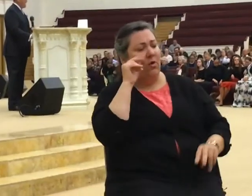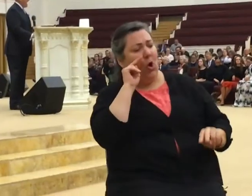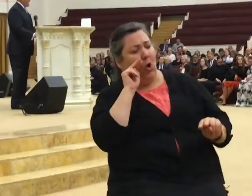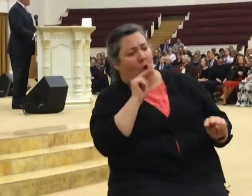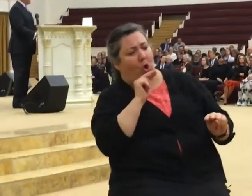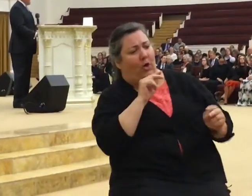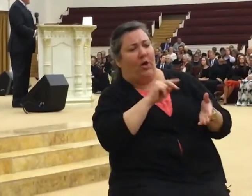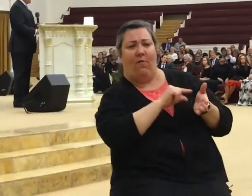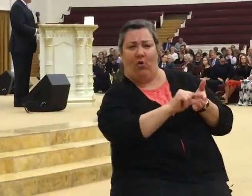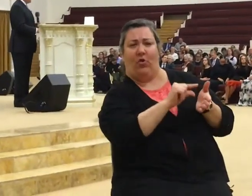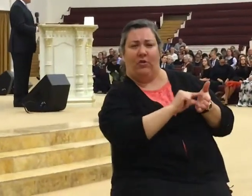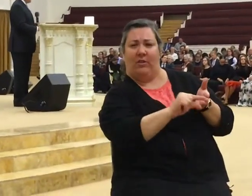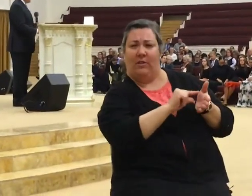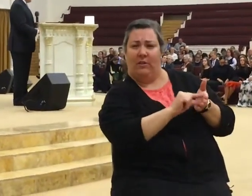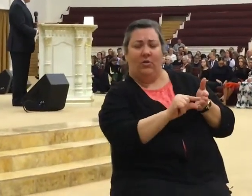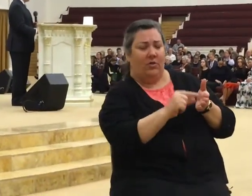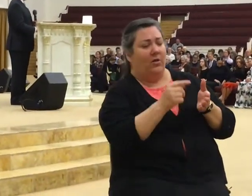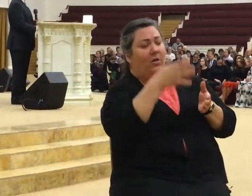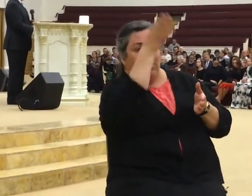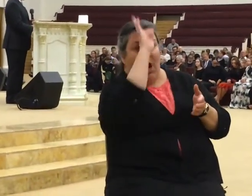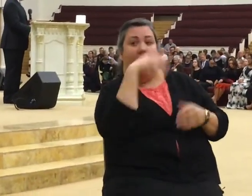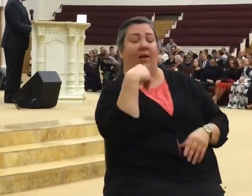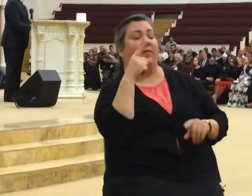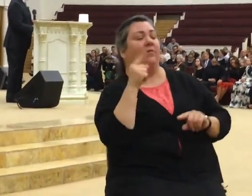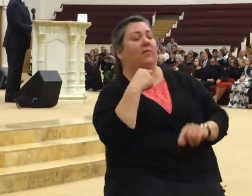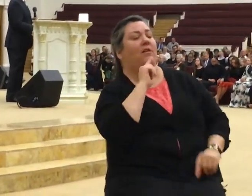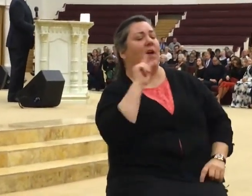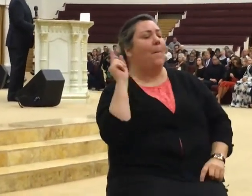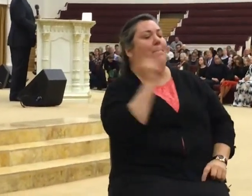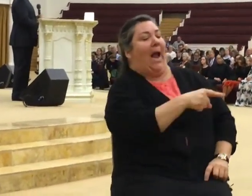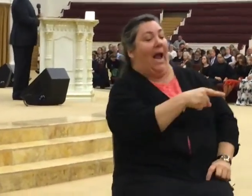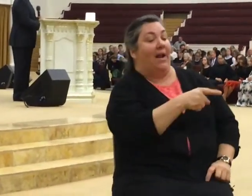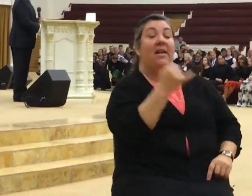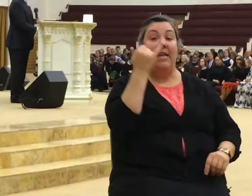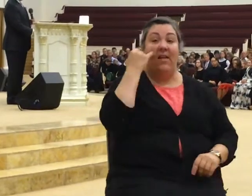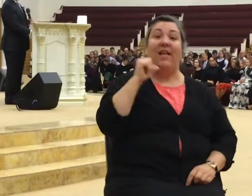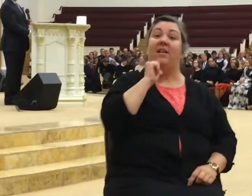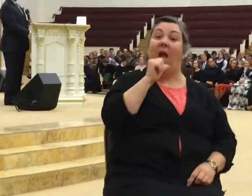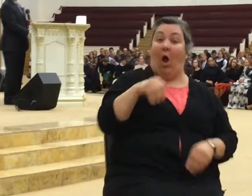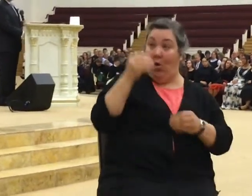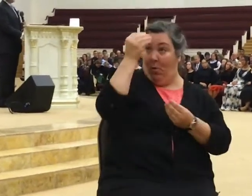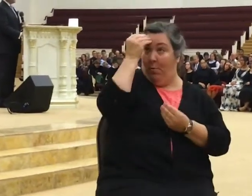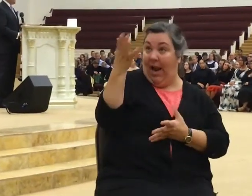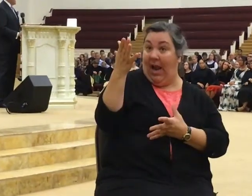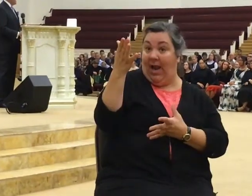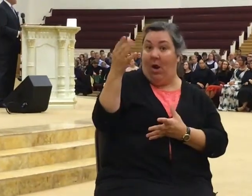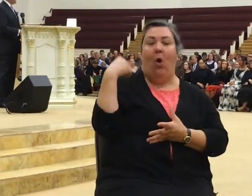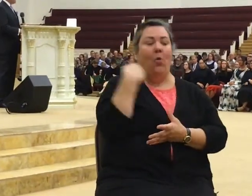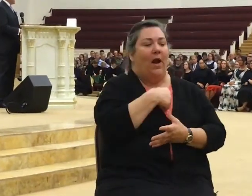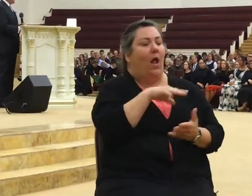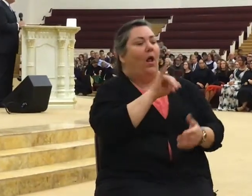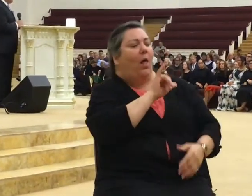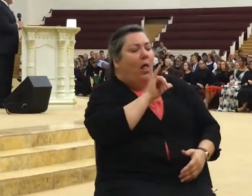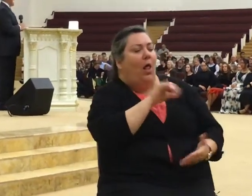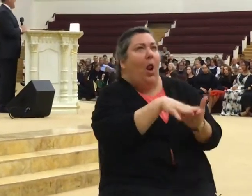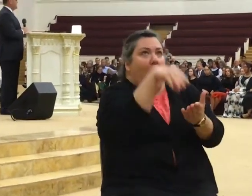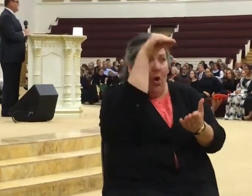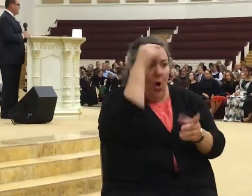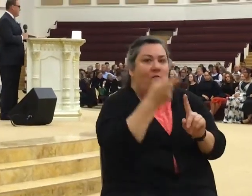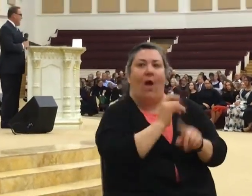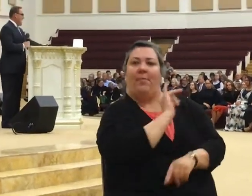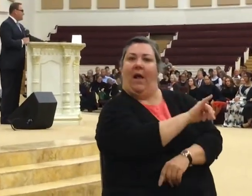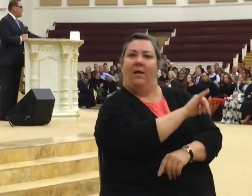we find God giving a command that is disobeyed, we're to learn from that. We're to look at it and see